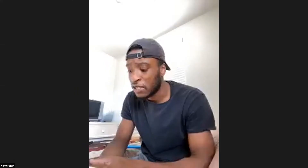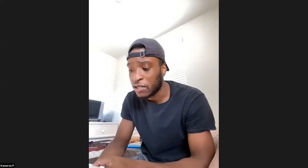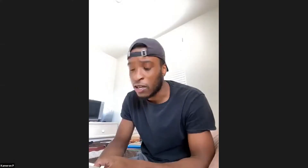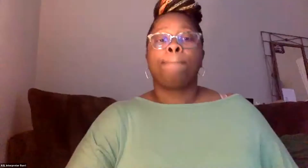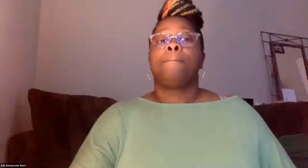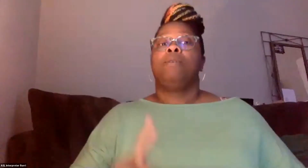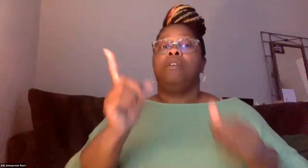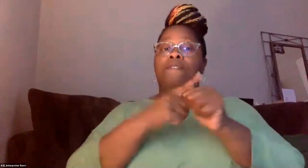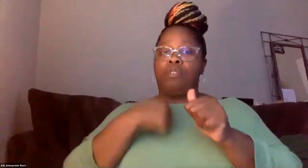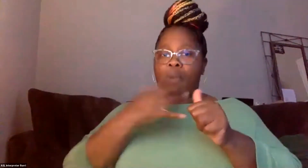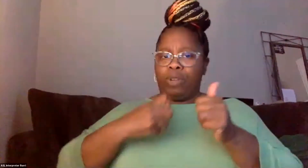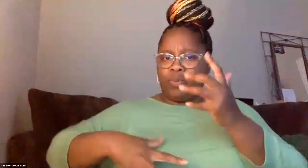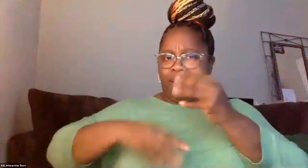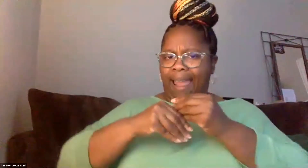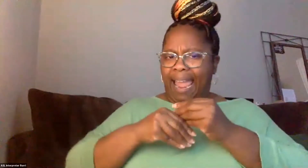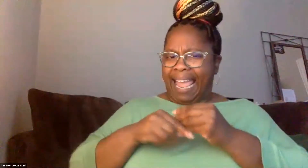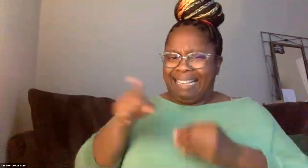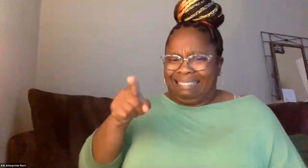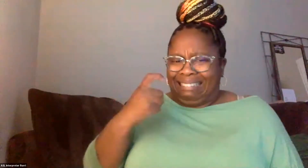last person I was talking. I'm sorry I missed her name.